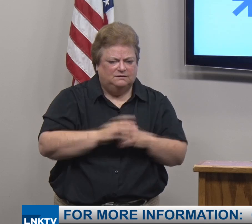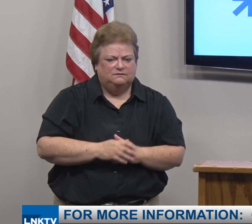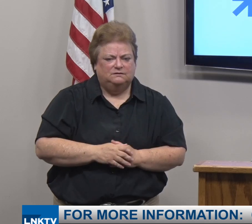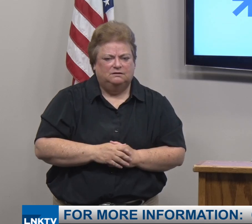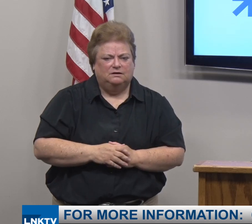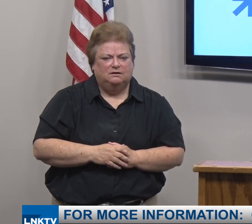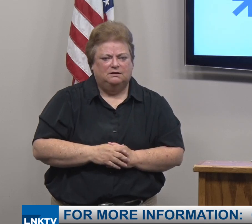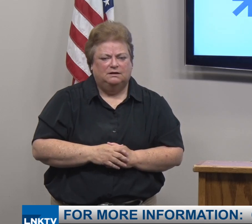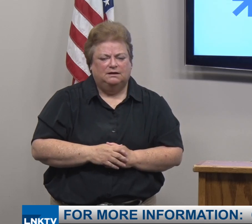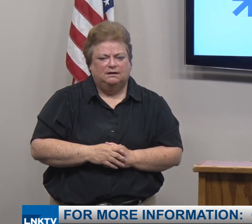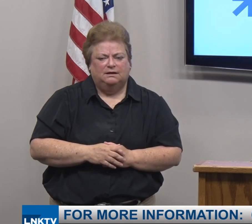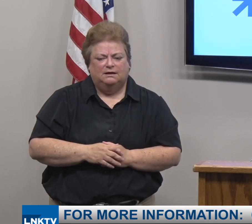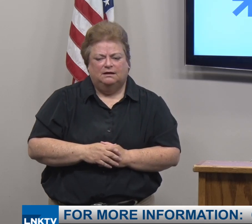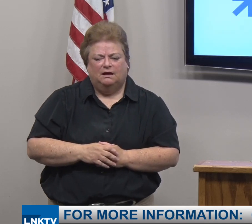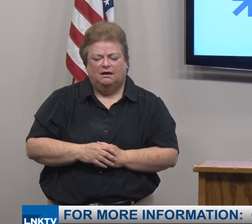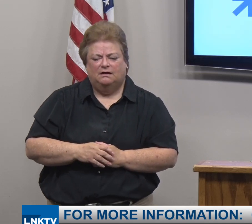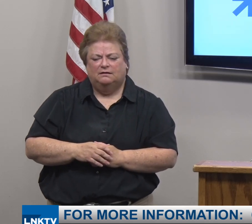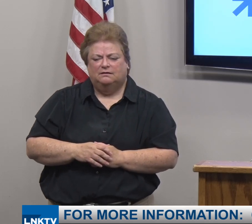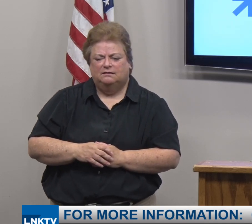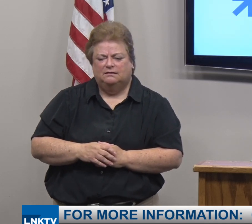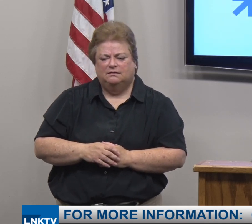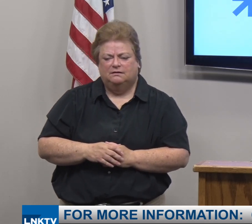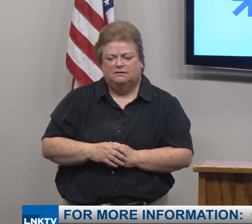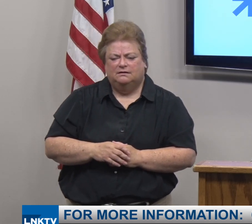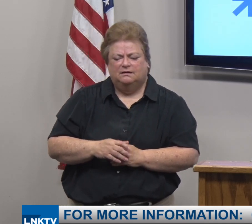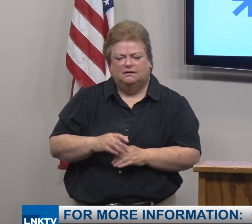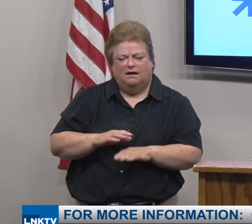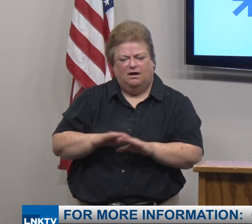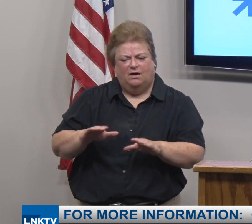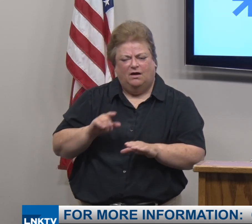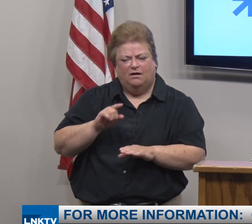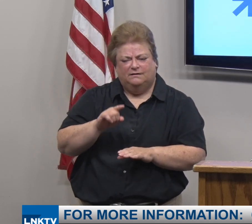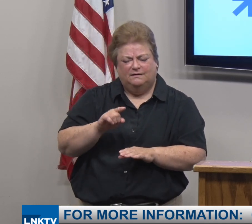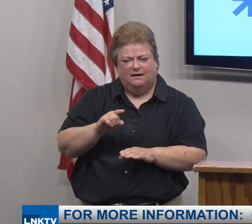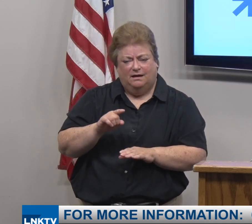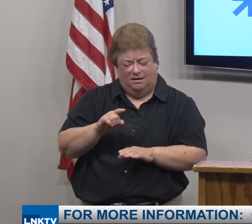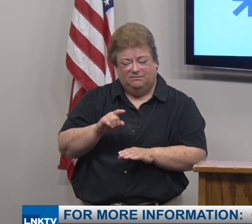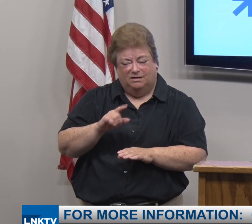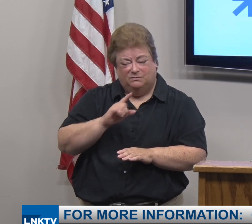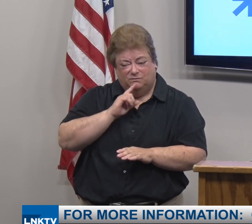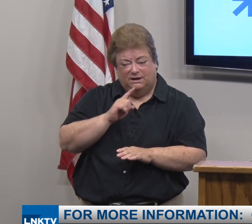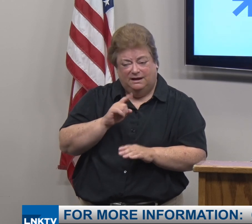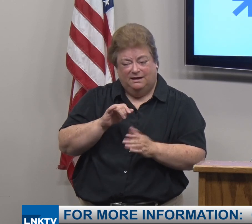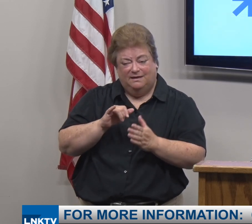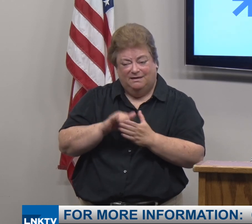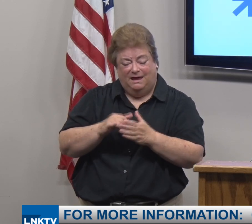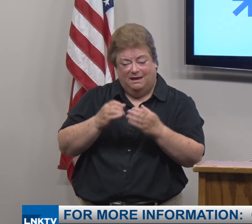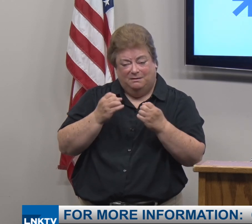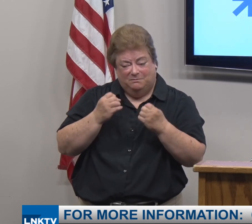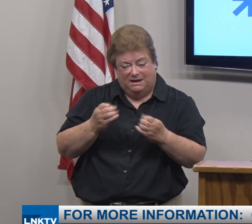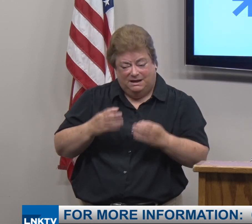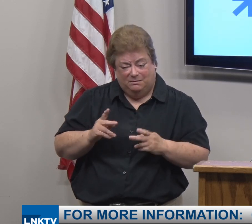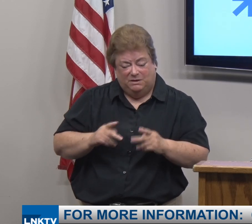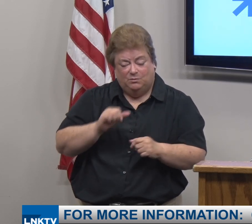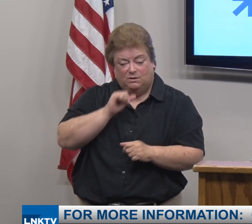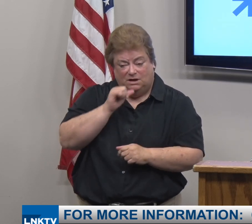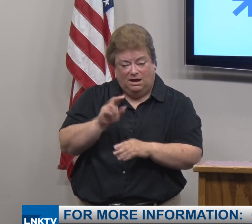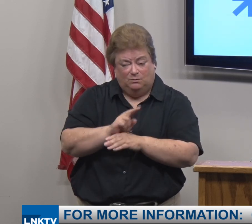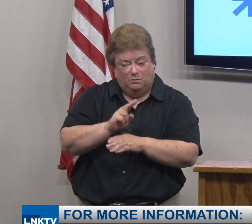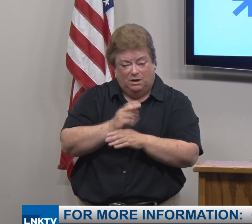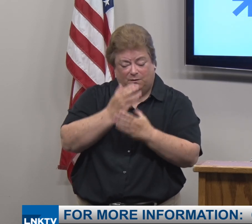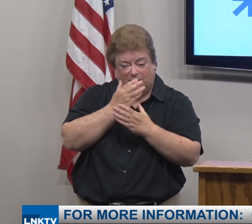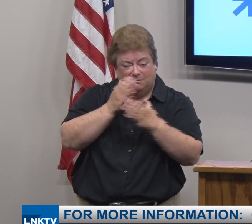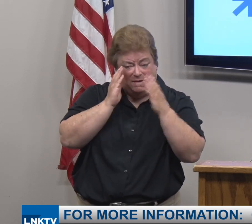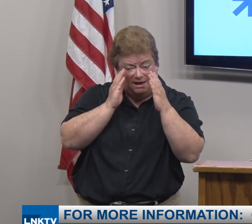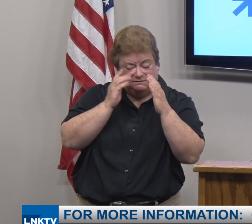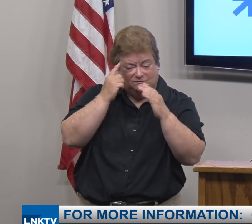isn't there a number of people that, do you have really that many people in the business that are not wearing a mask? And that seems to make